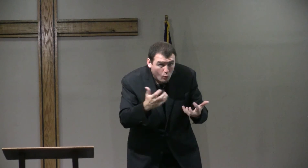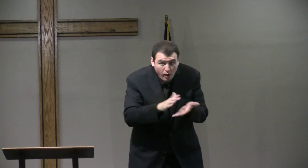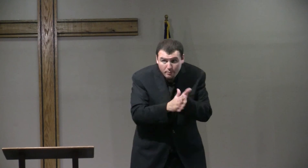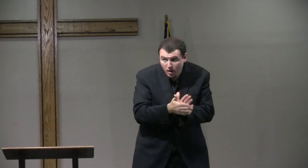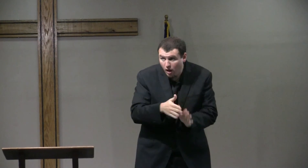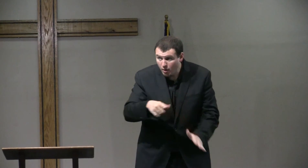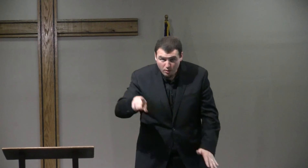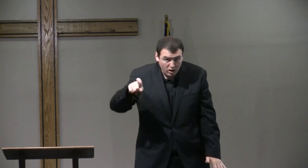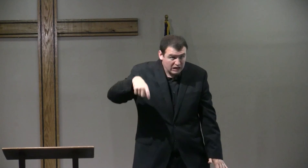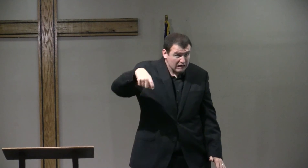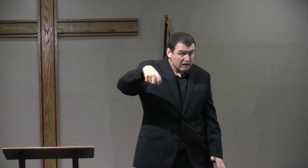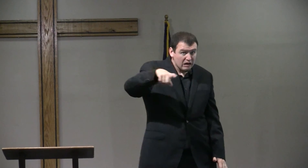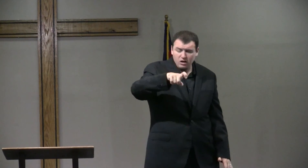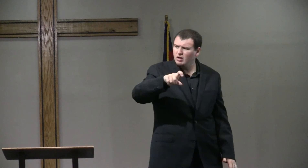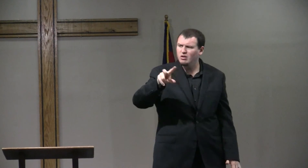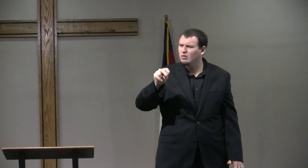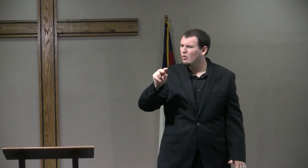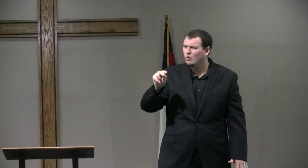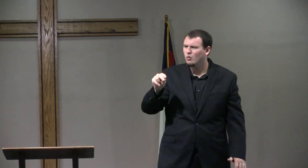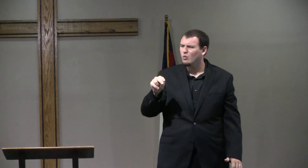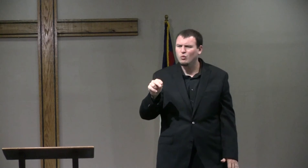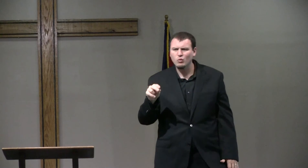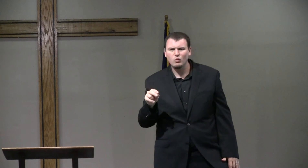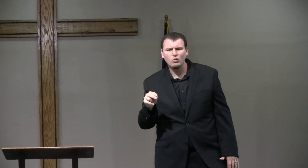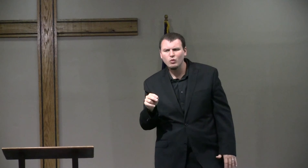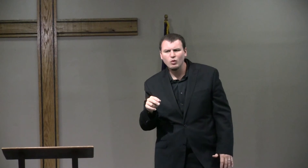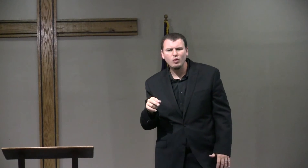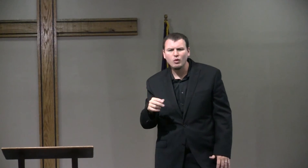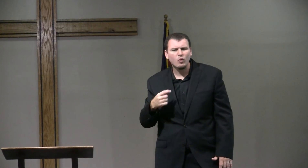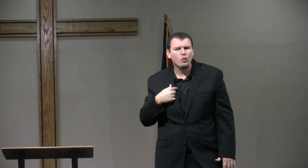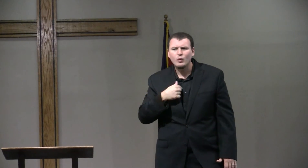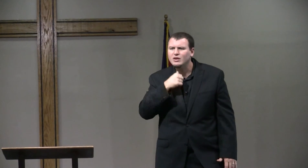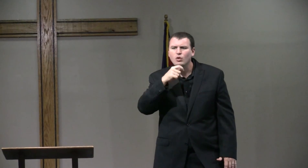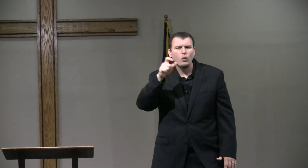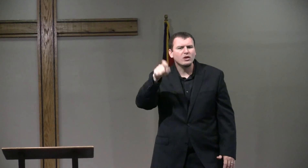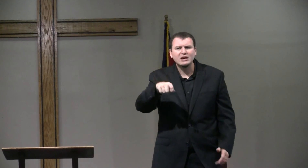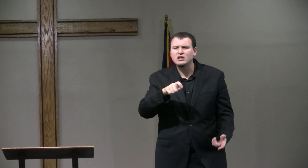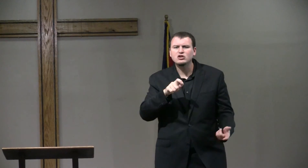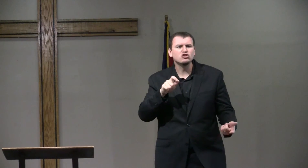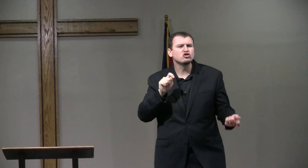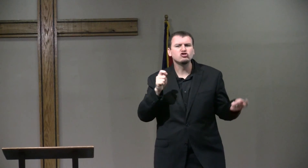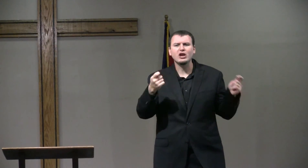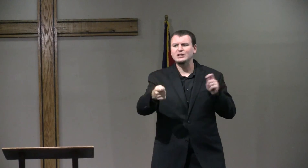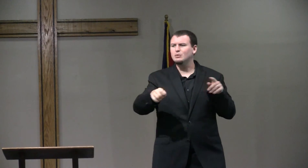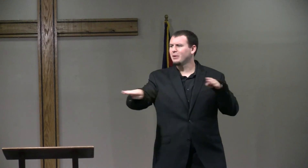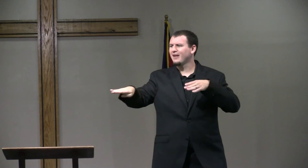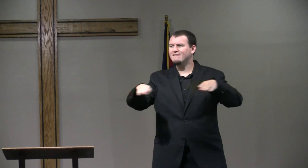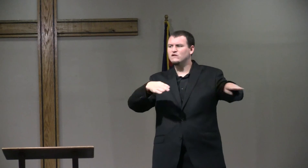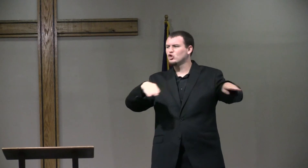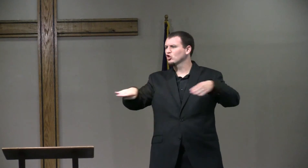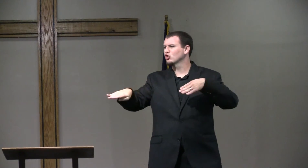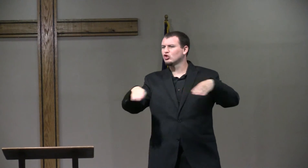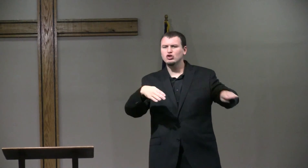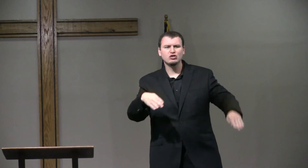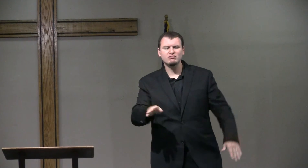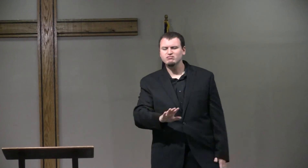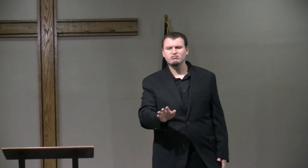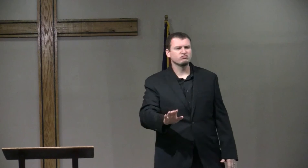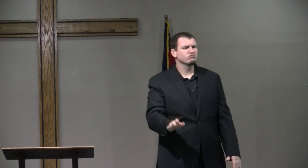Is that what we want? Or we need that? No, we don't need to be like that. We don't have to